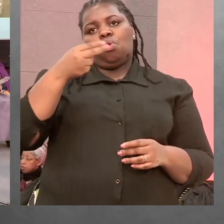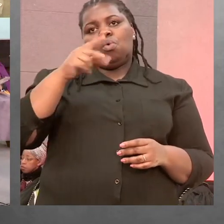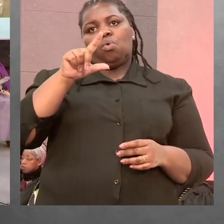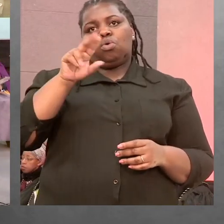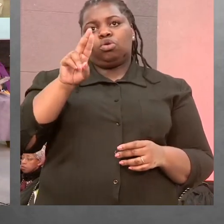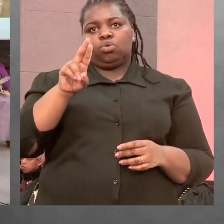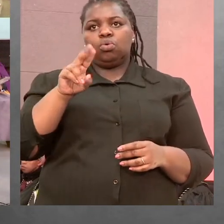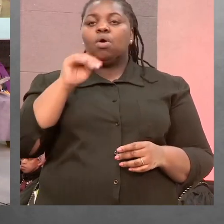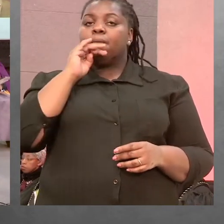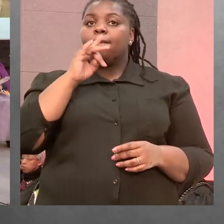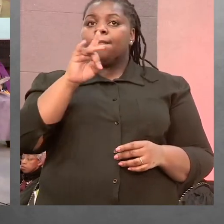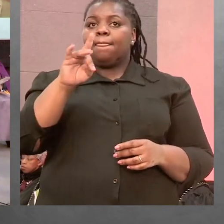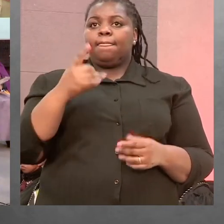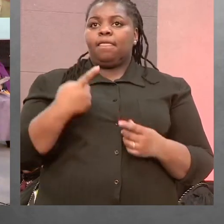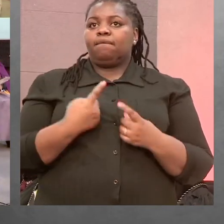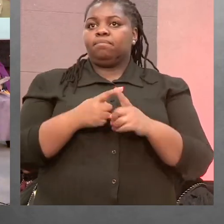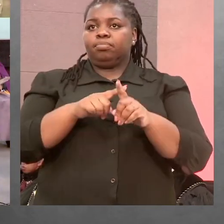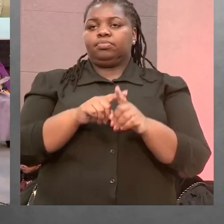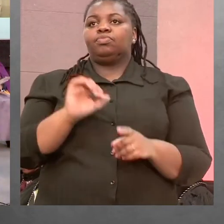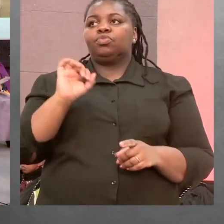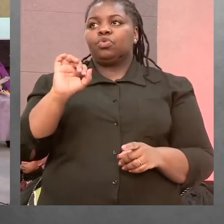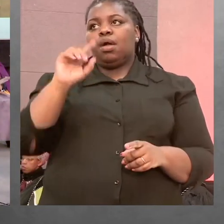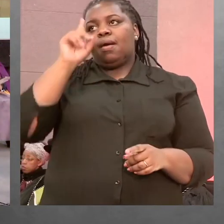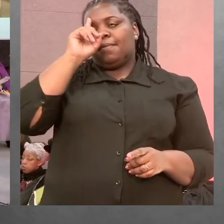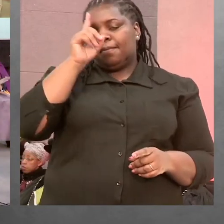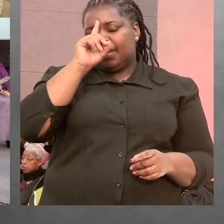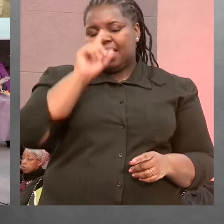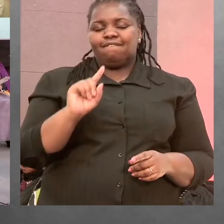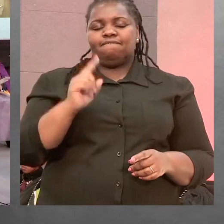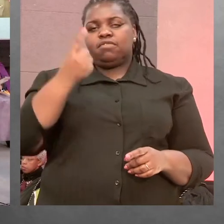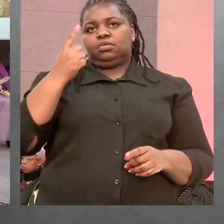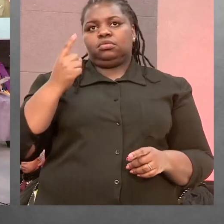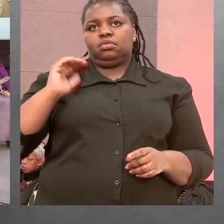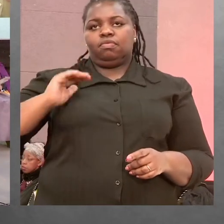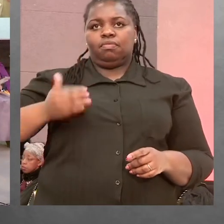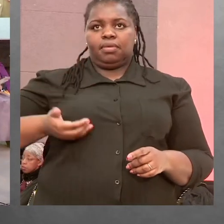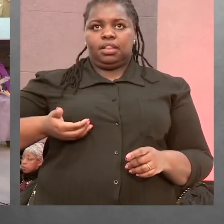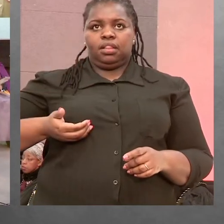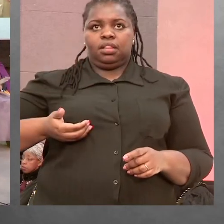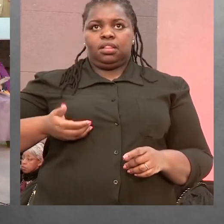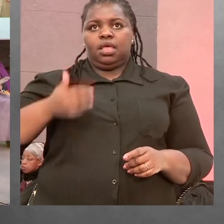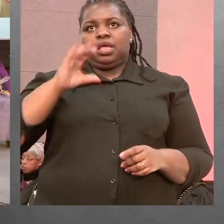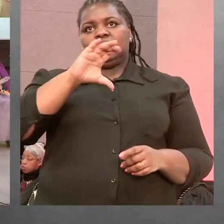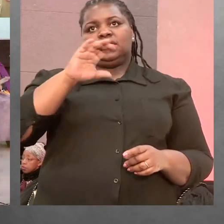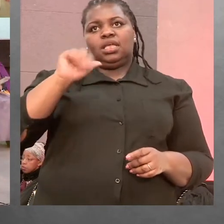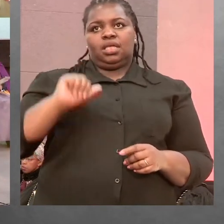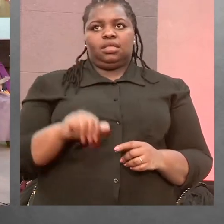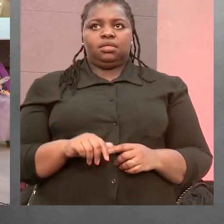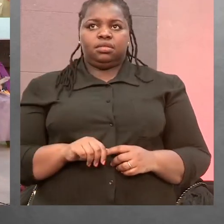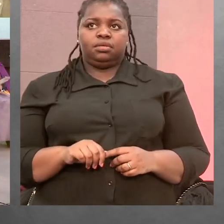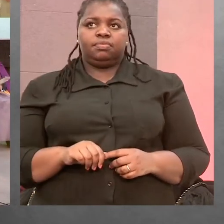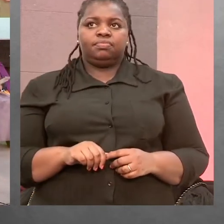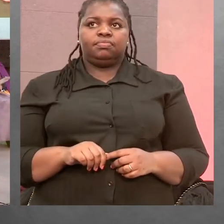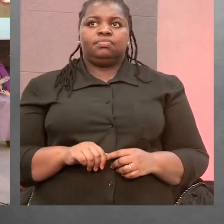forged your path to become South Africa's first black female chartered accountant. This